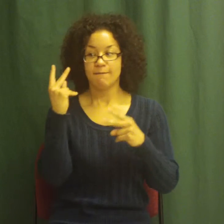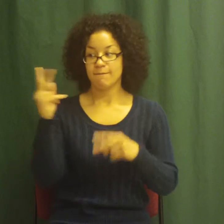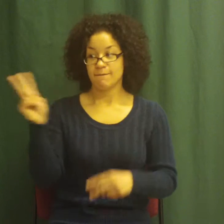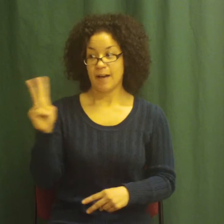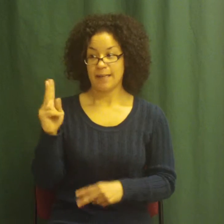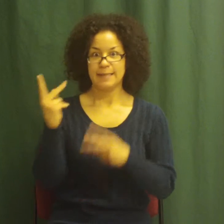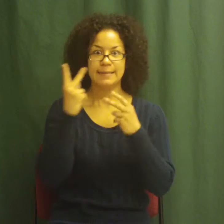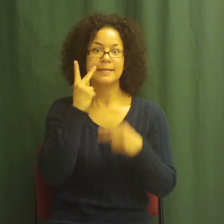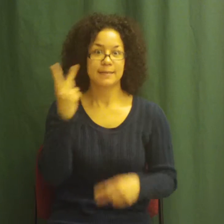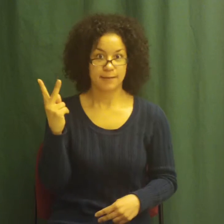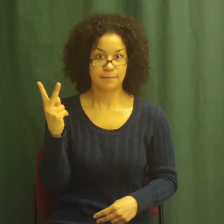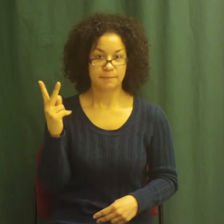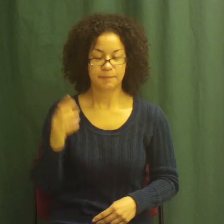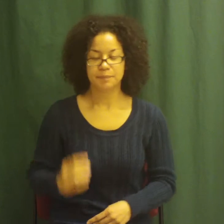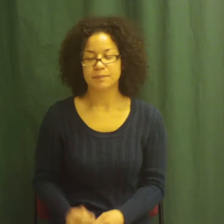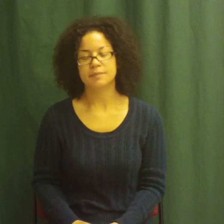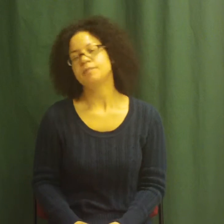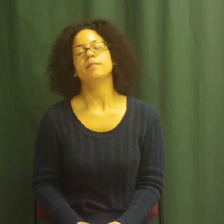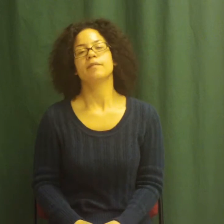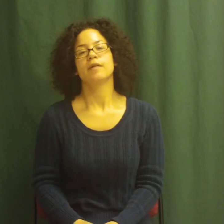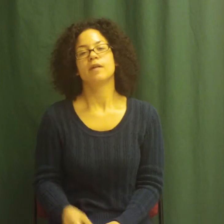The Vikings were hated everywhere.